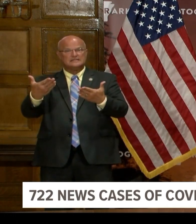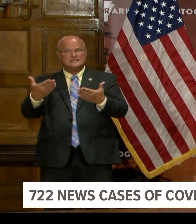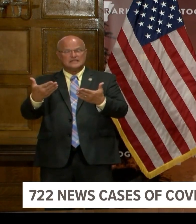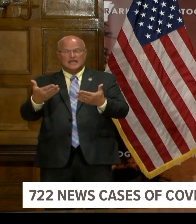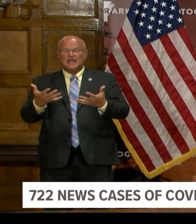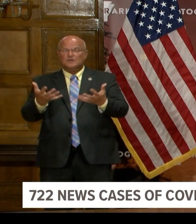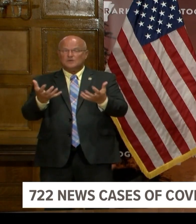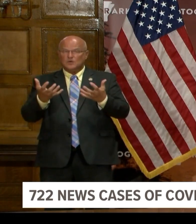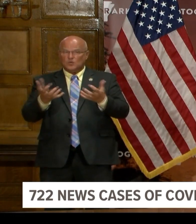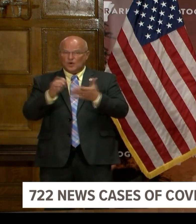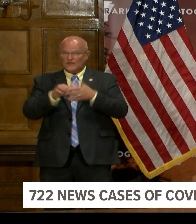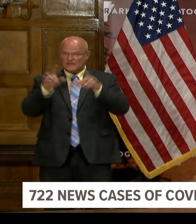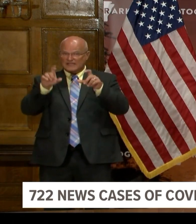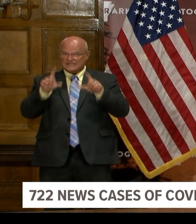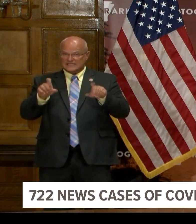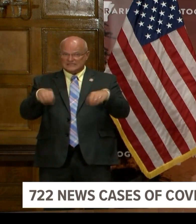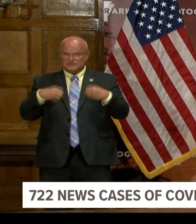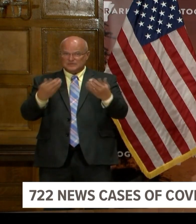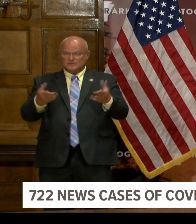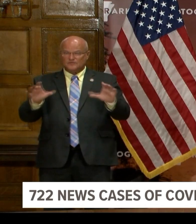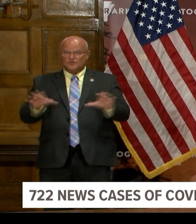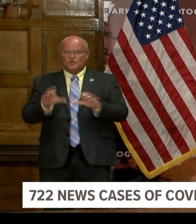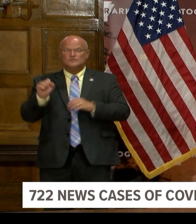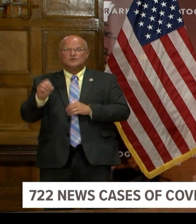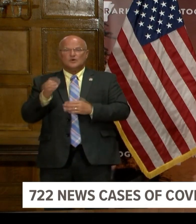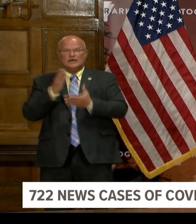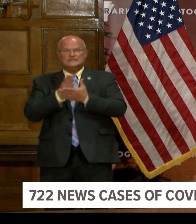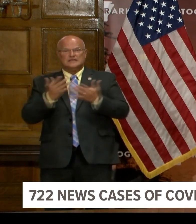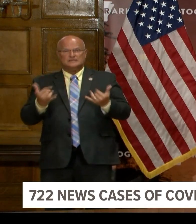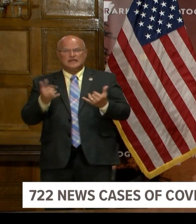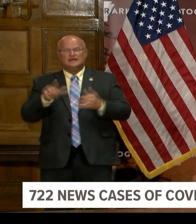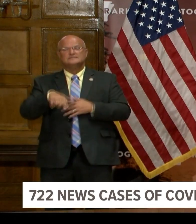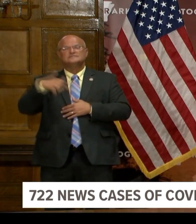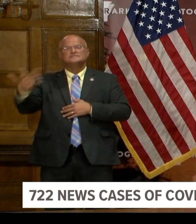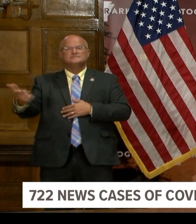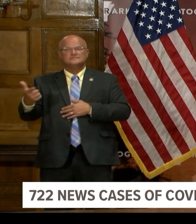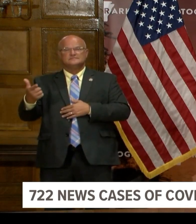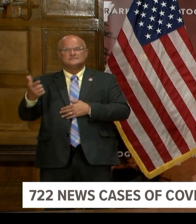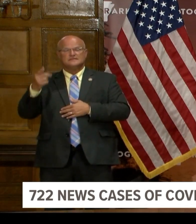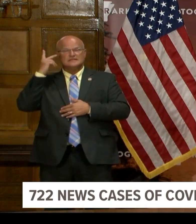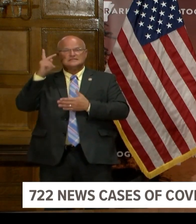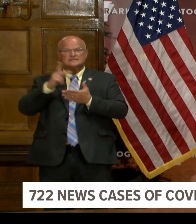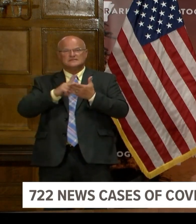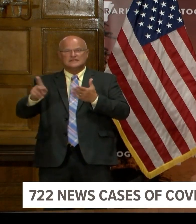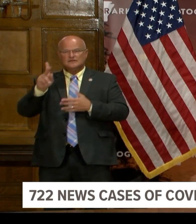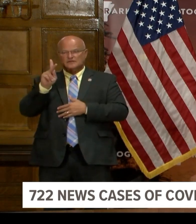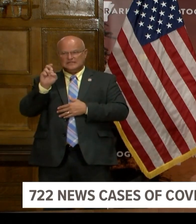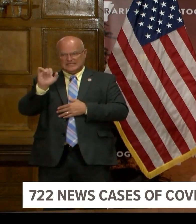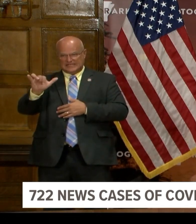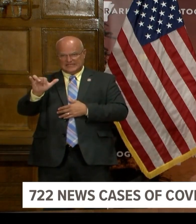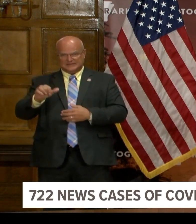that testing to be performed. So I'll stop here and pass it on to Secretary Key.